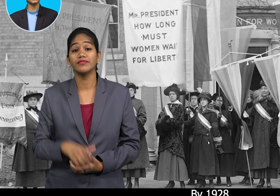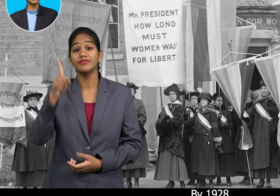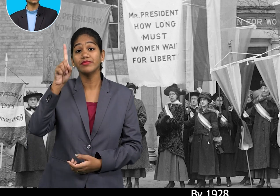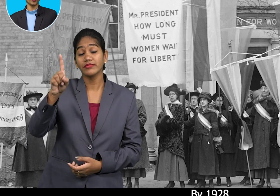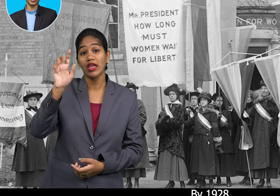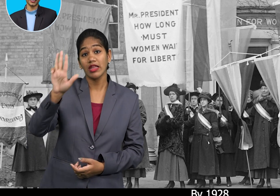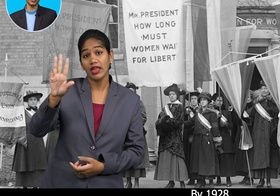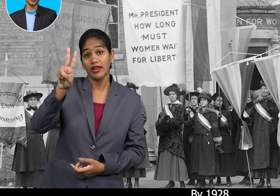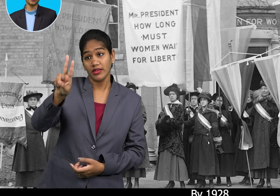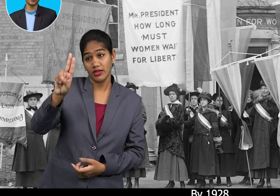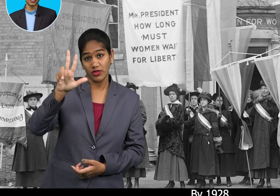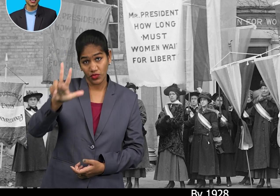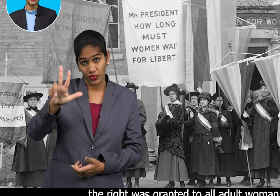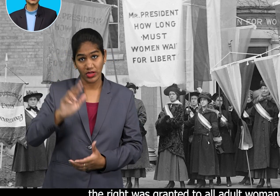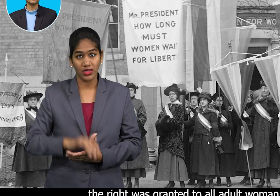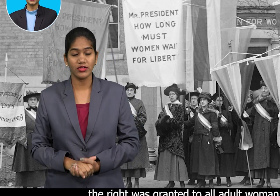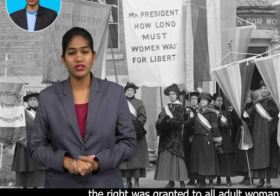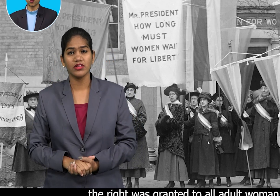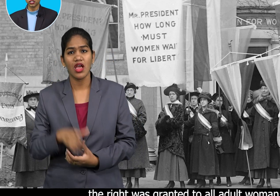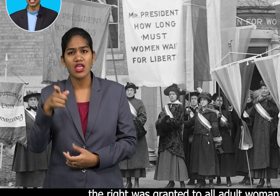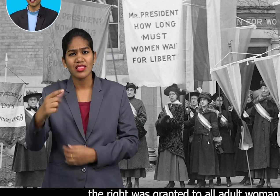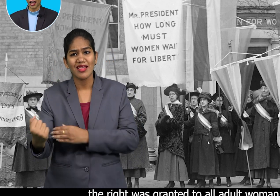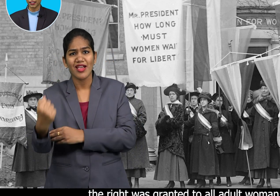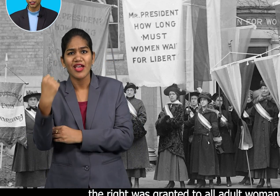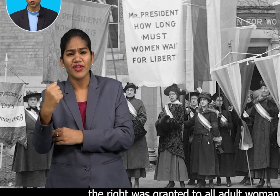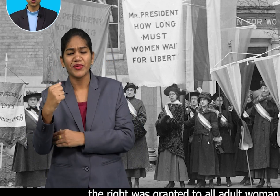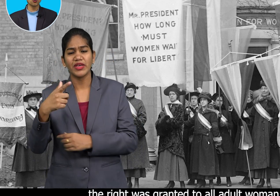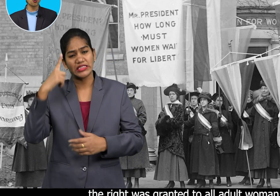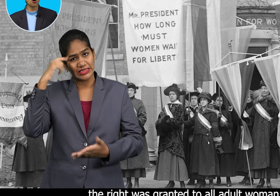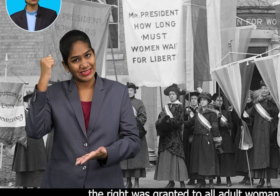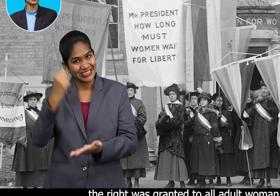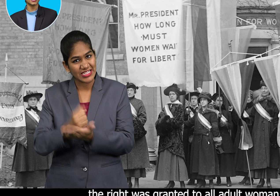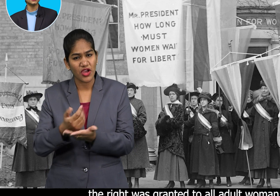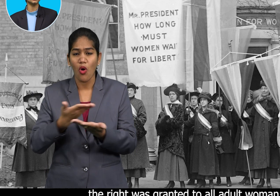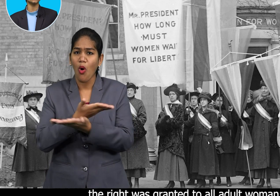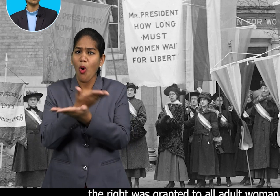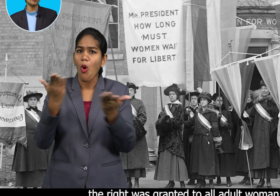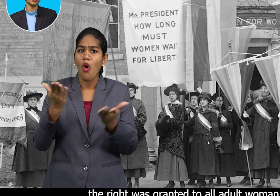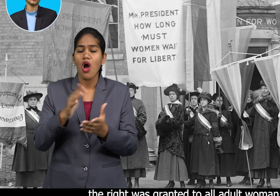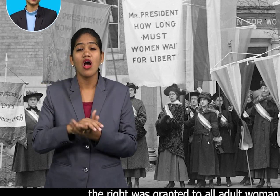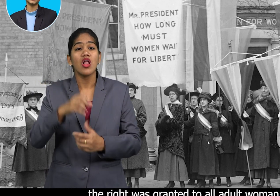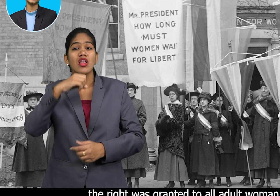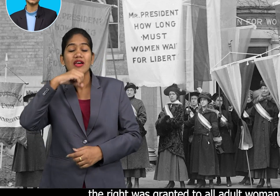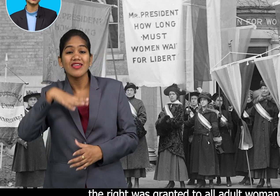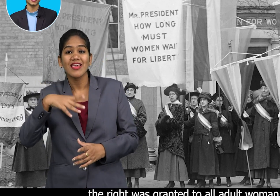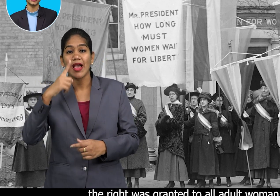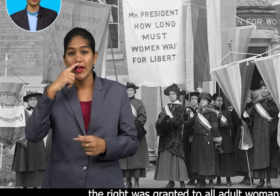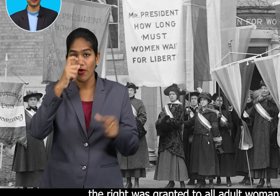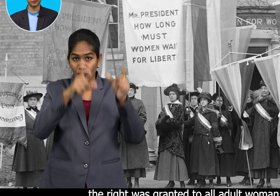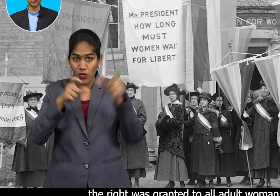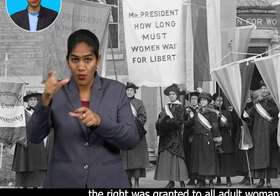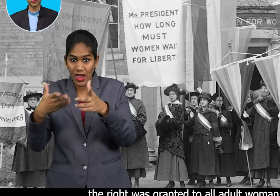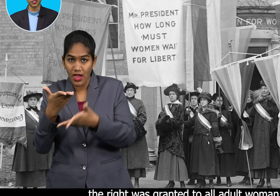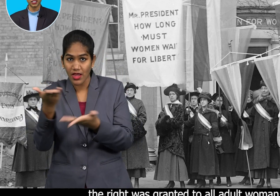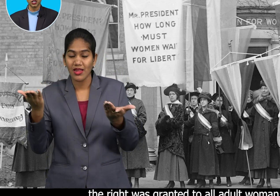By 1928, the right was granted to all adult women in England,